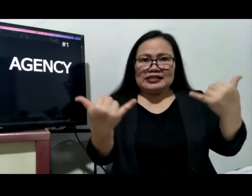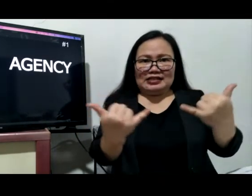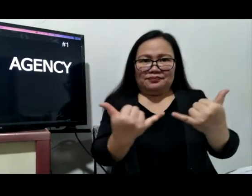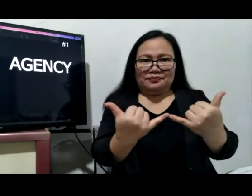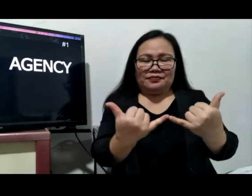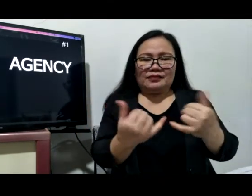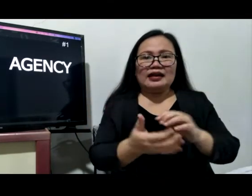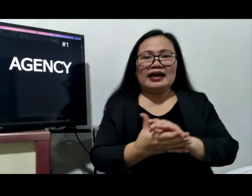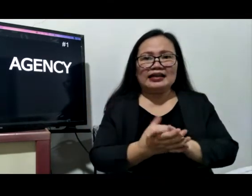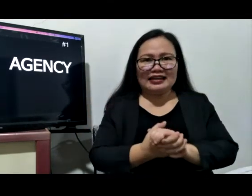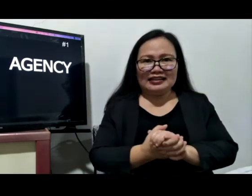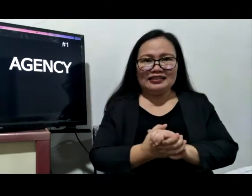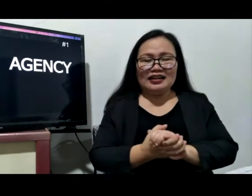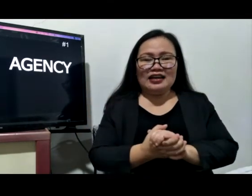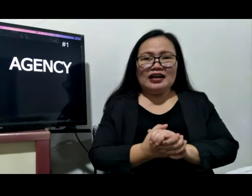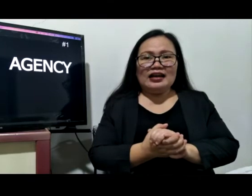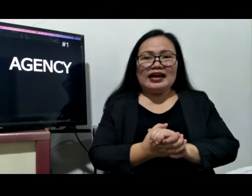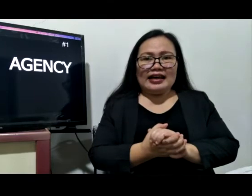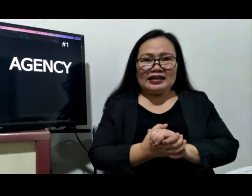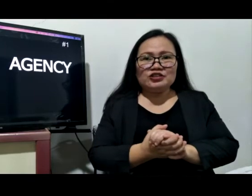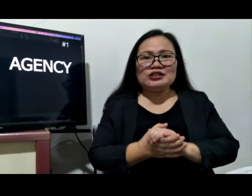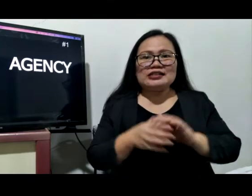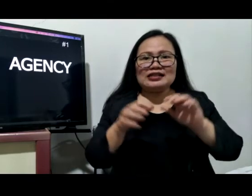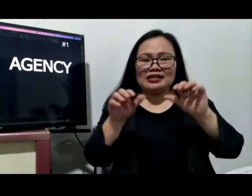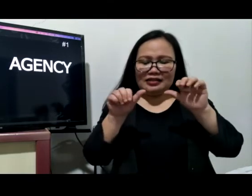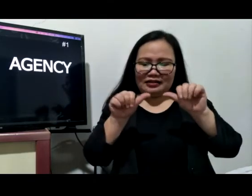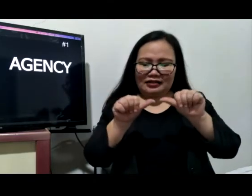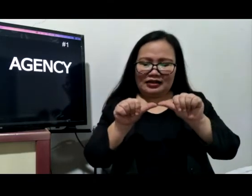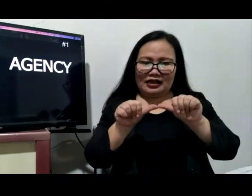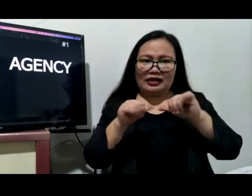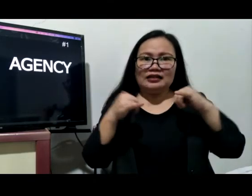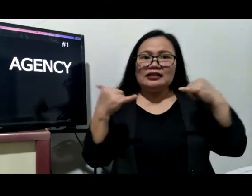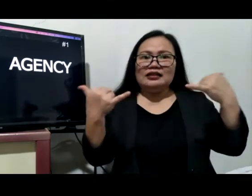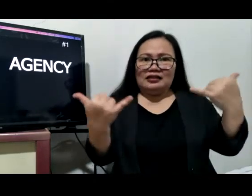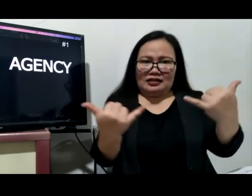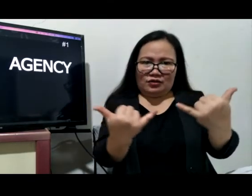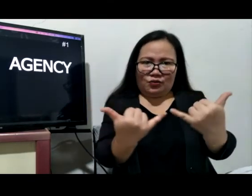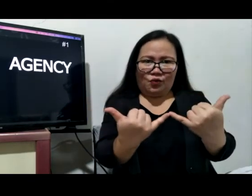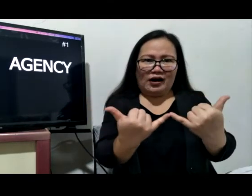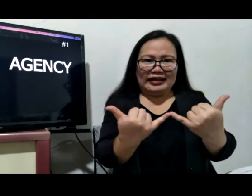Agency. Again, agency, A-Y.